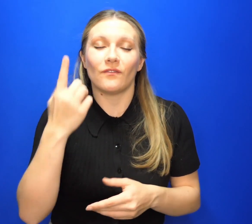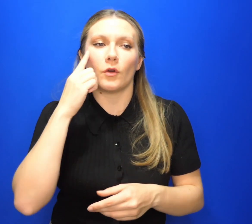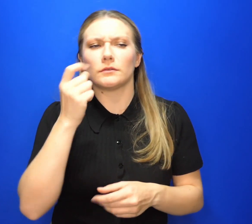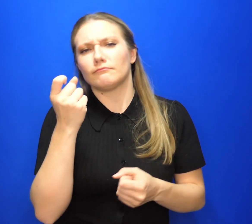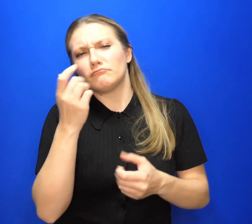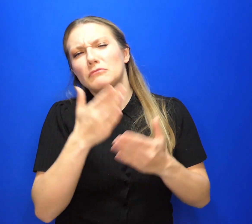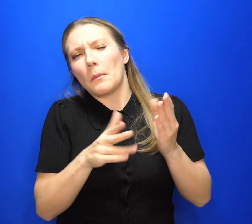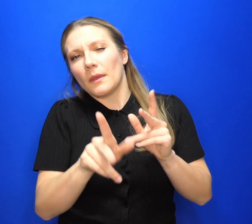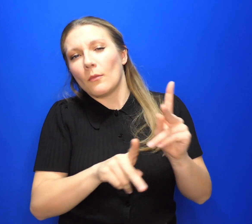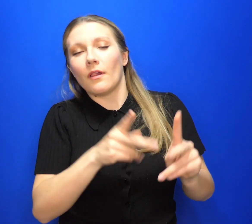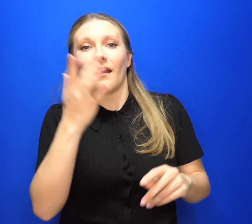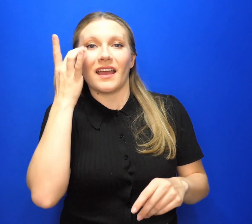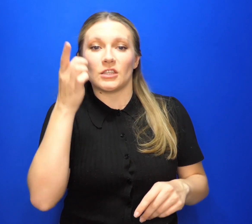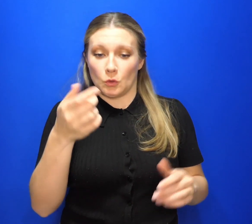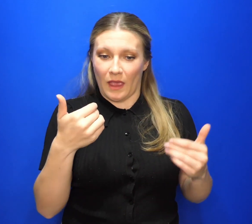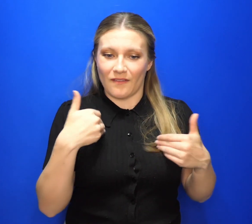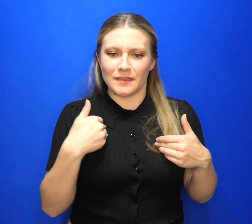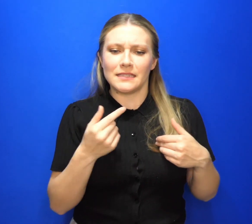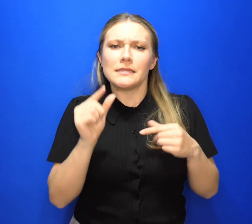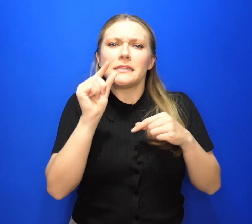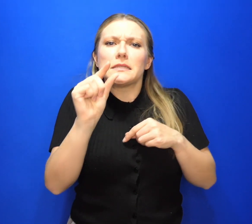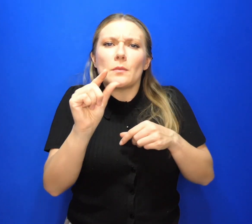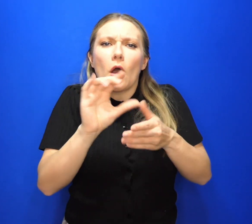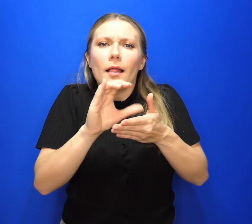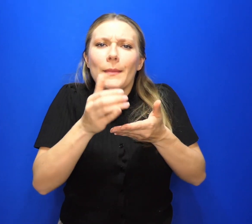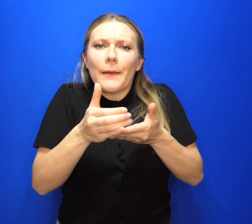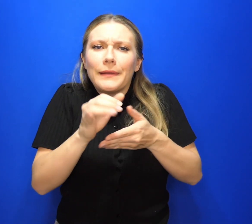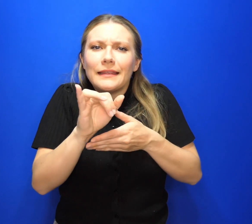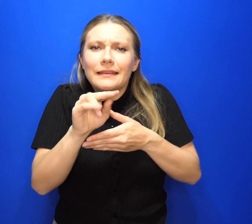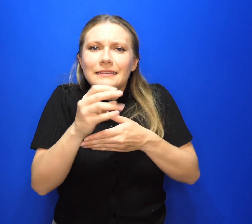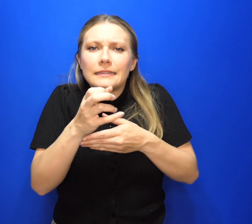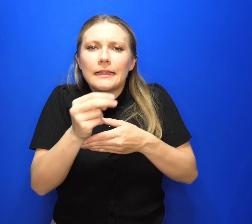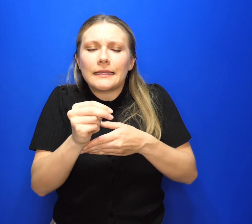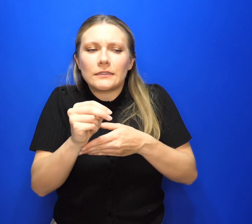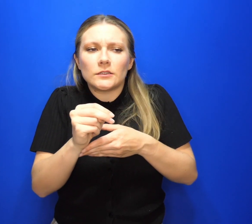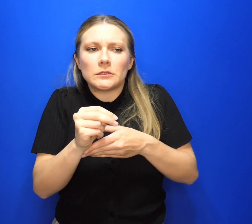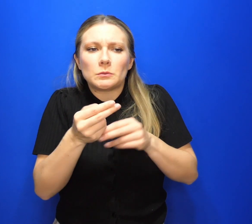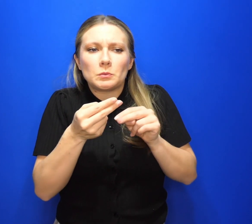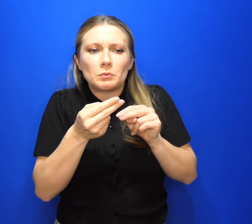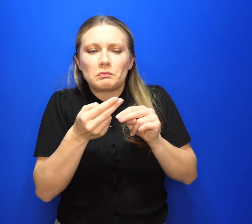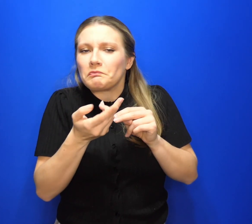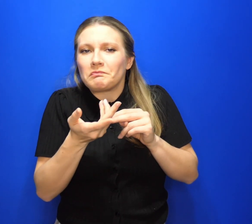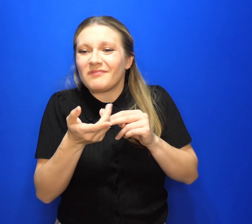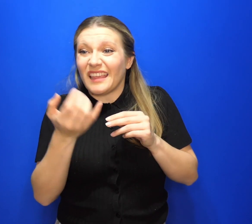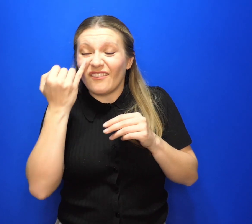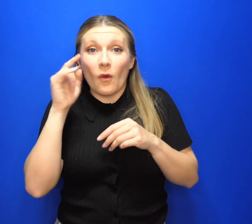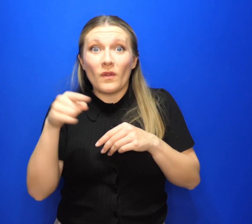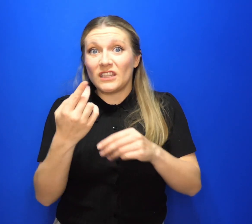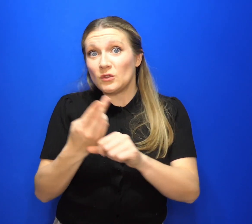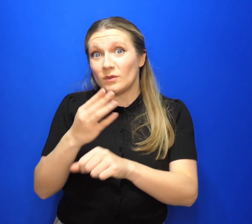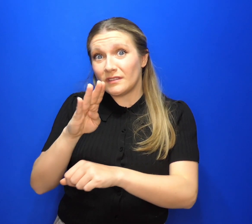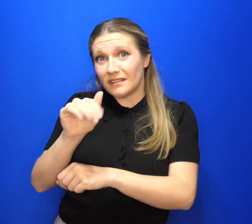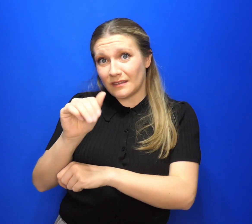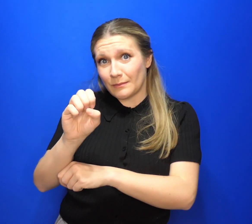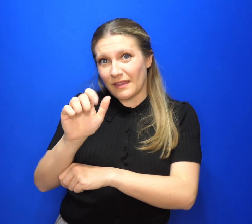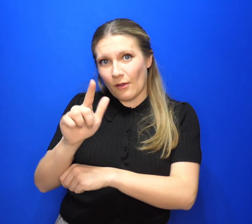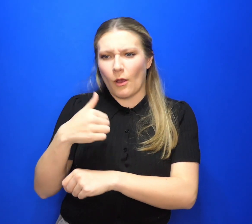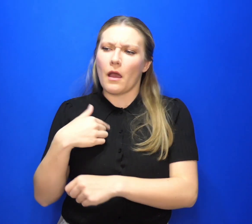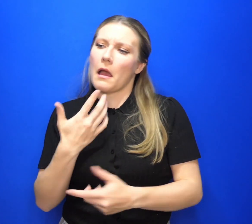people because they have these really tiny insulin doses. If they're only on basal, they feel like, oh gosh, I'm eating